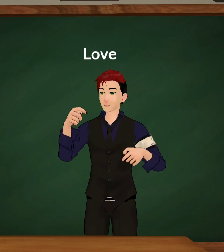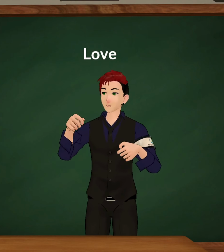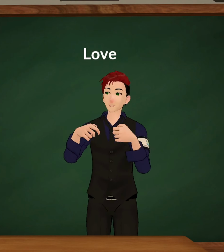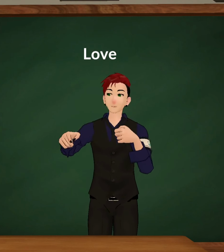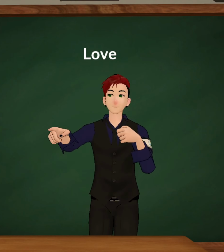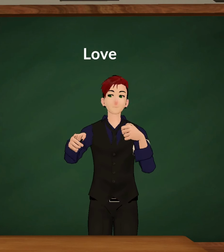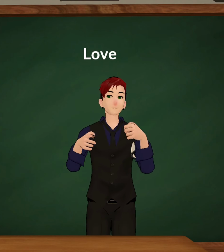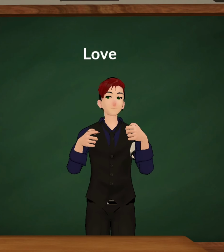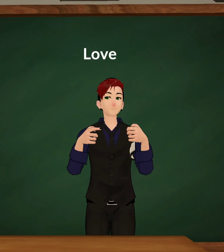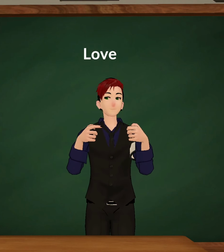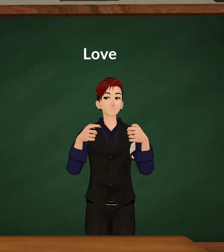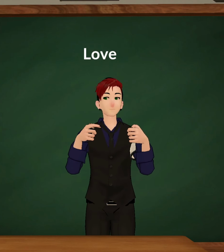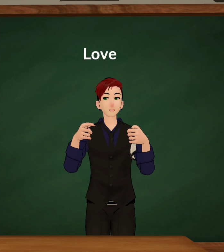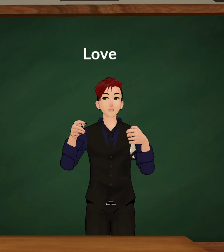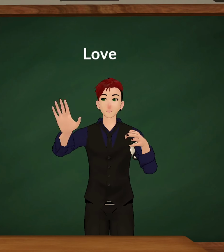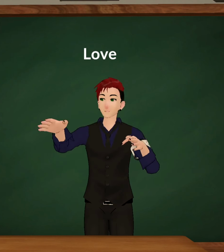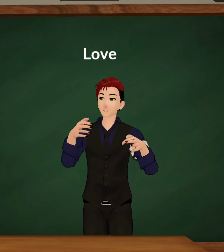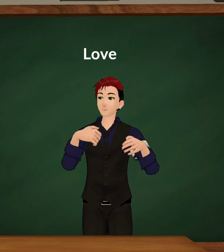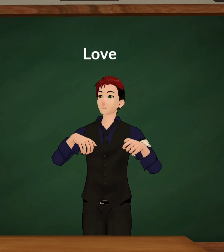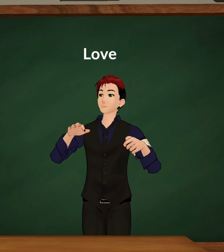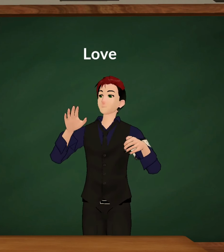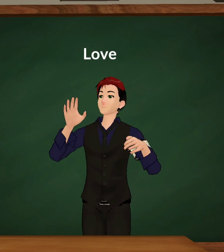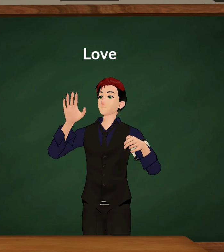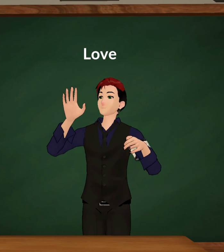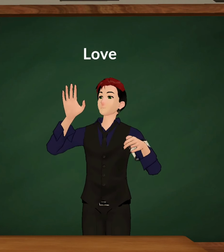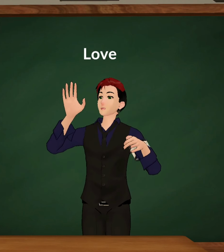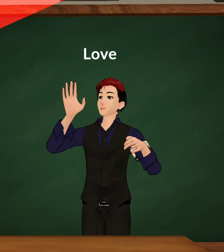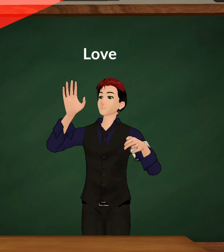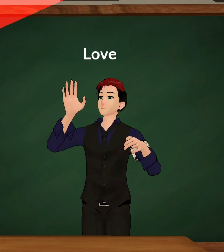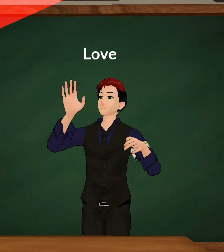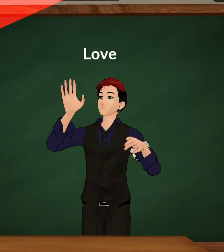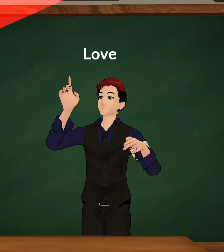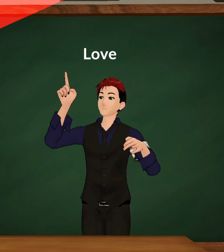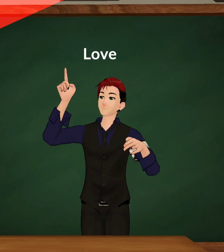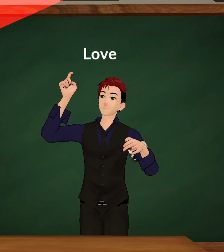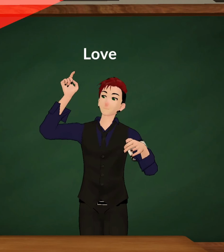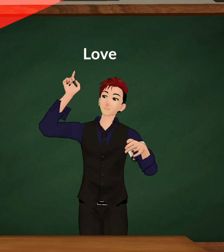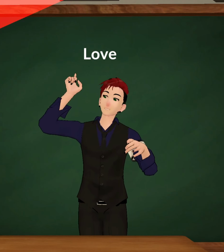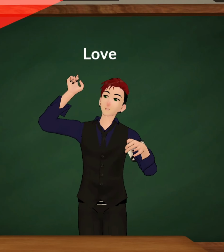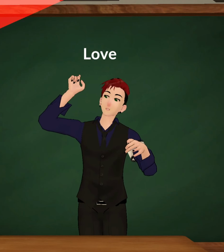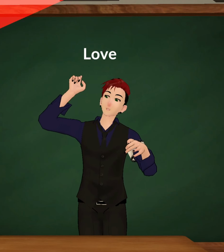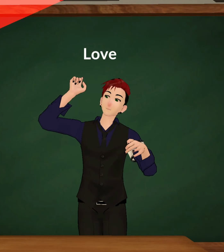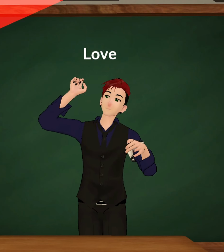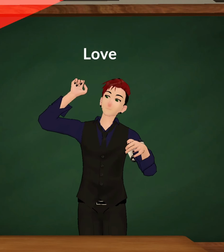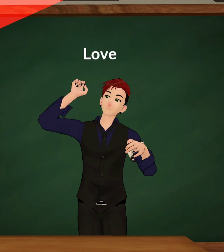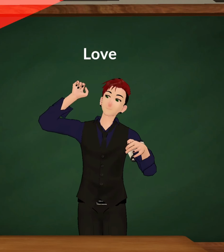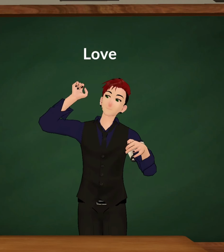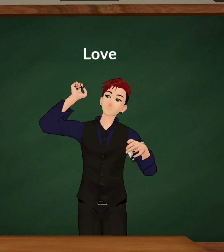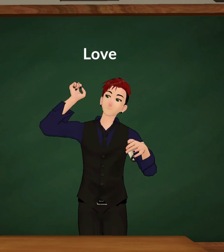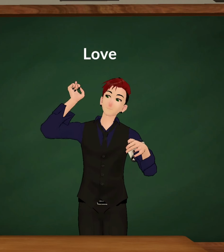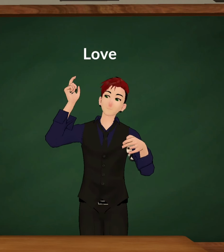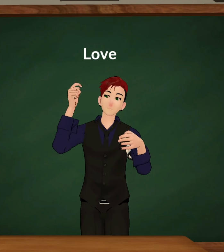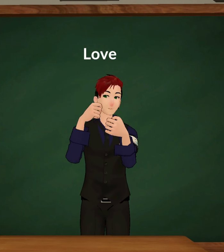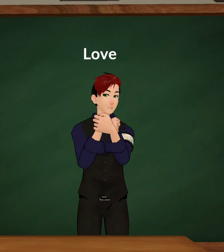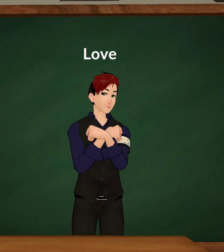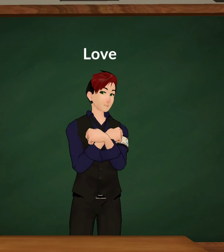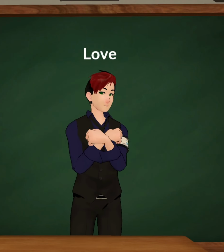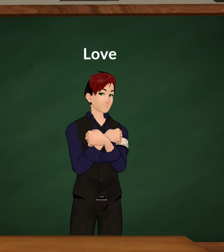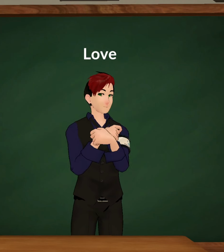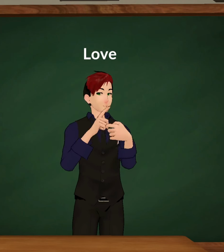think, with him. Her, sorry. Um, so, love, whenever